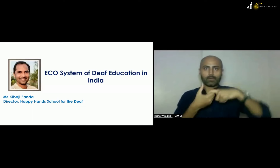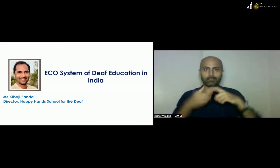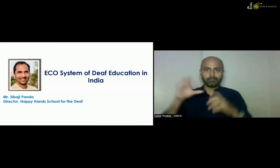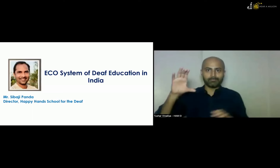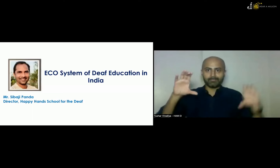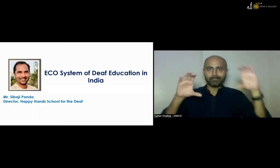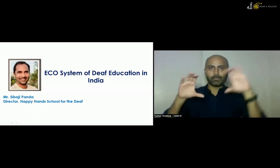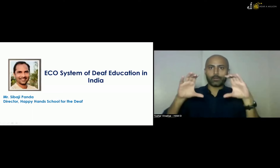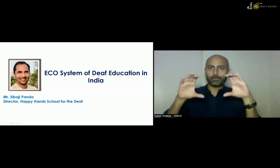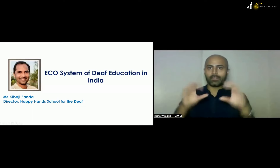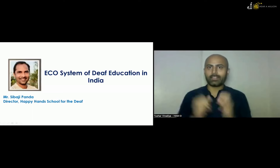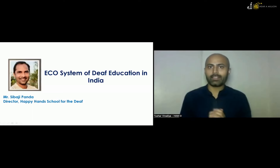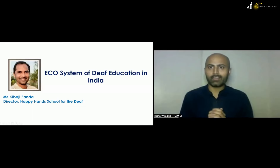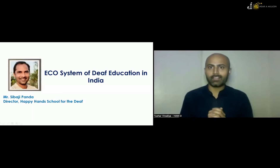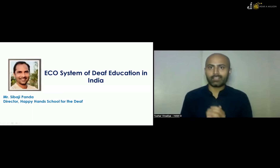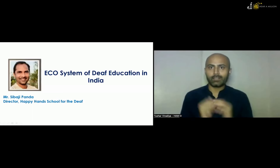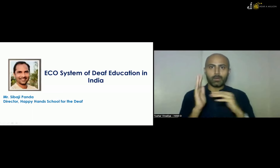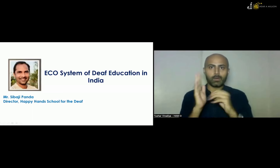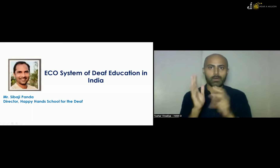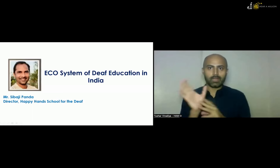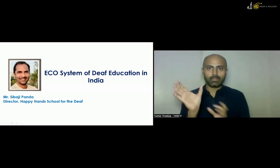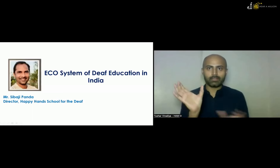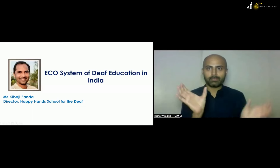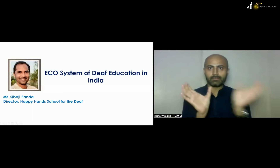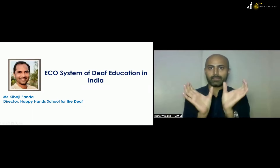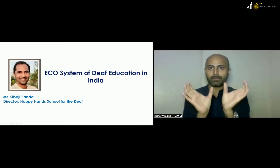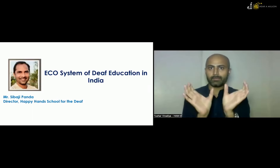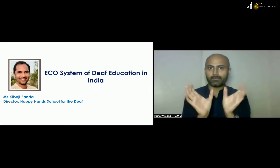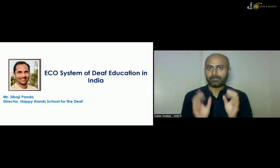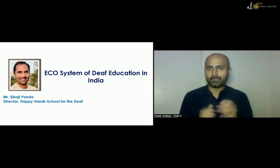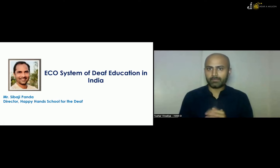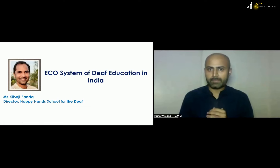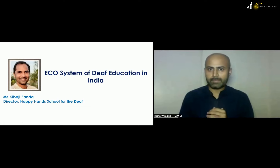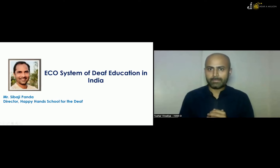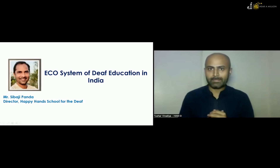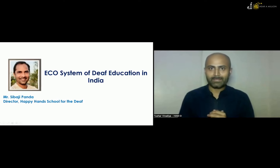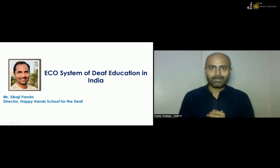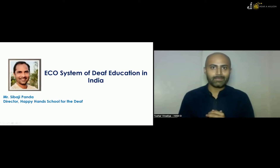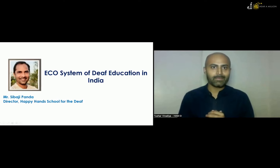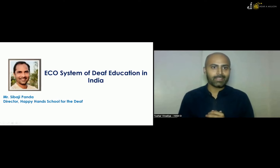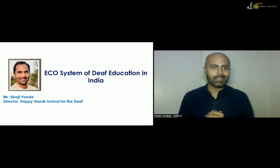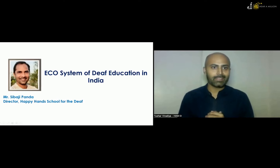Sibaji Panda who will be presenting. Can we have Mr. Sibaji Panda, please?